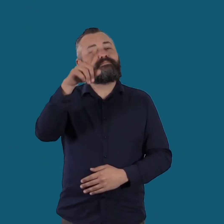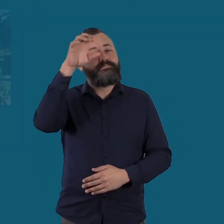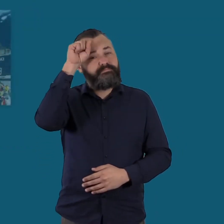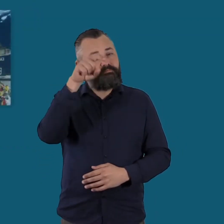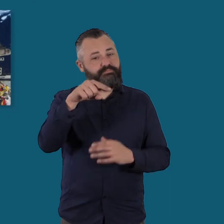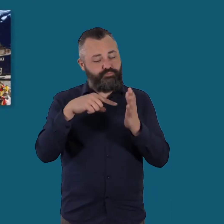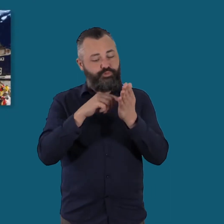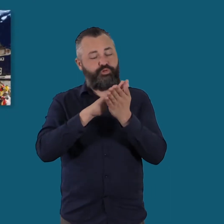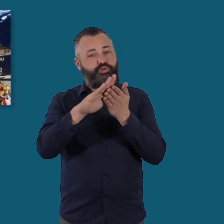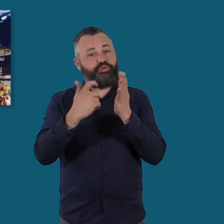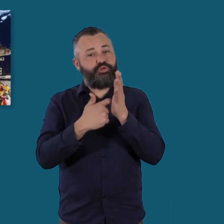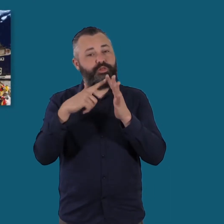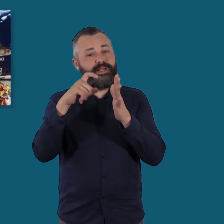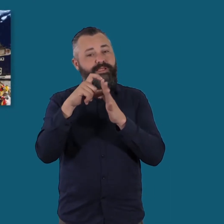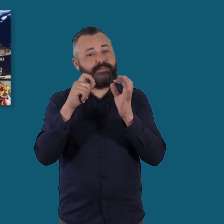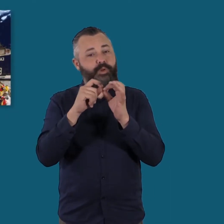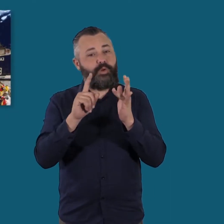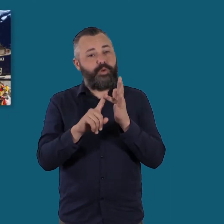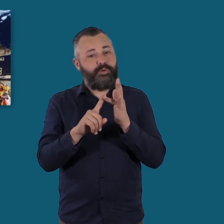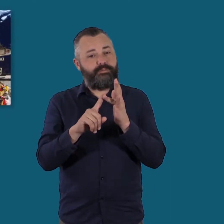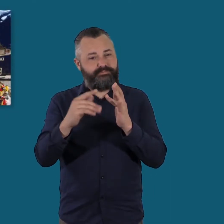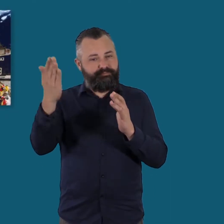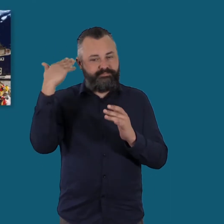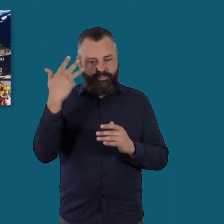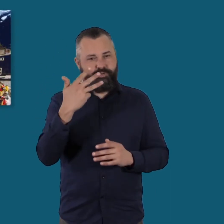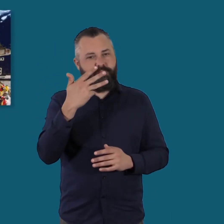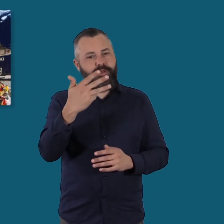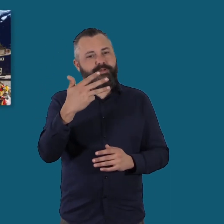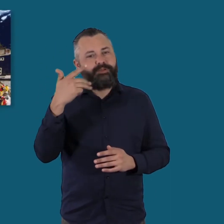You may remember the tragic Thredbo landslide back in 1997.